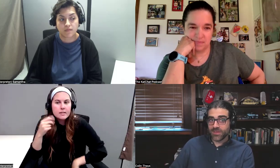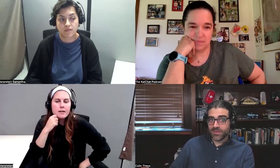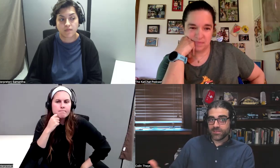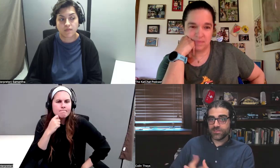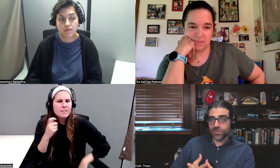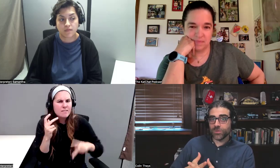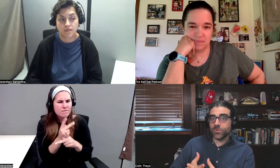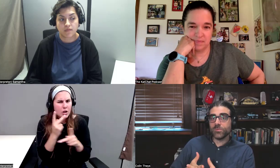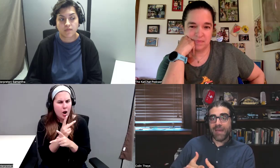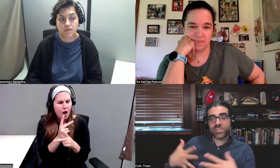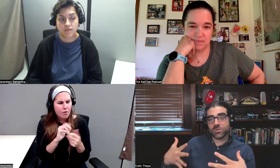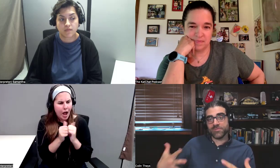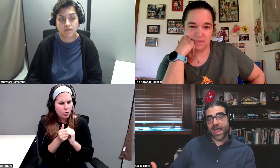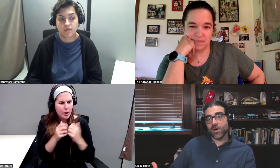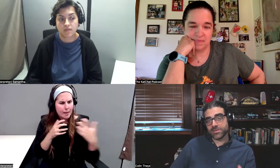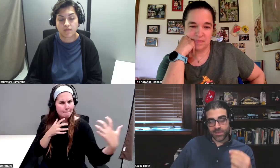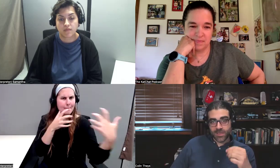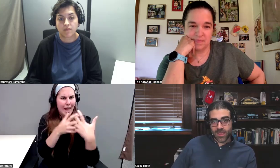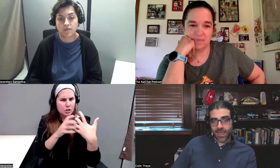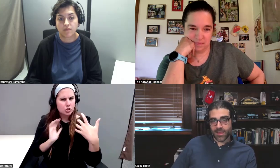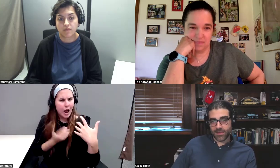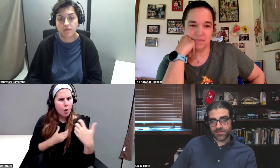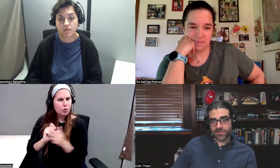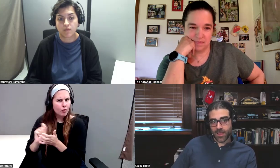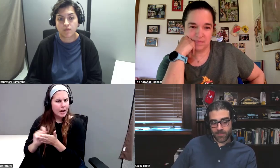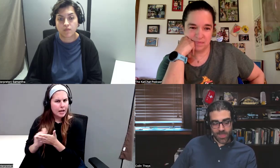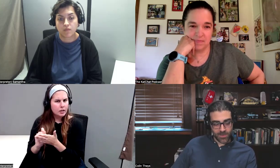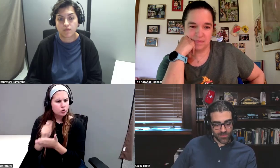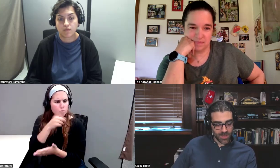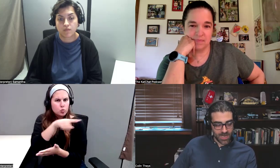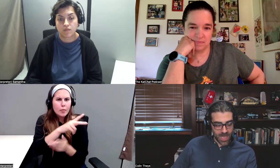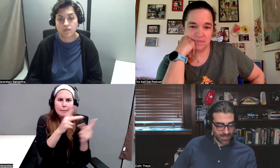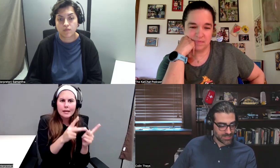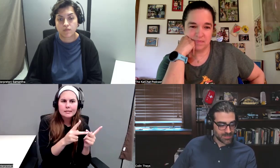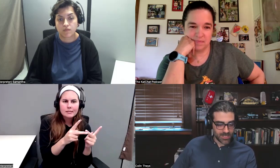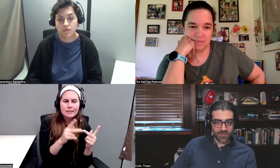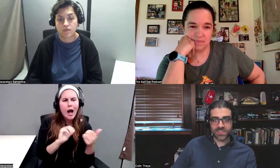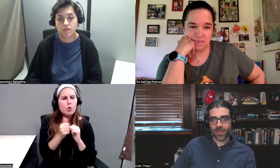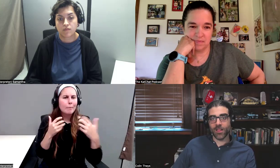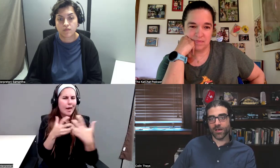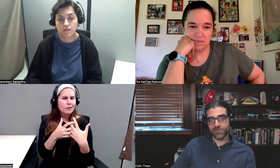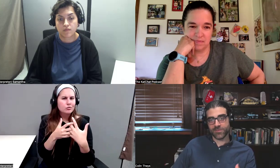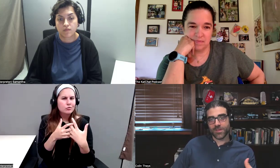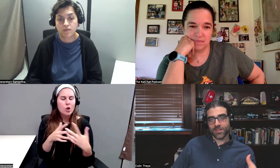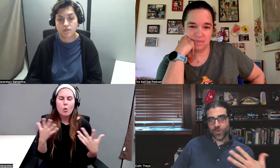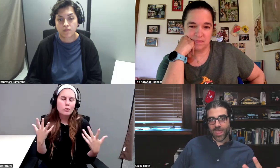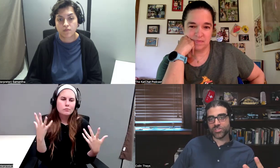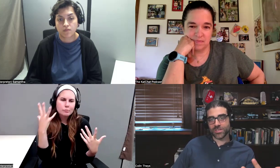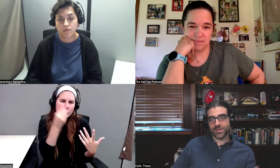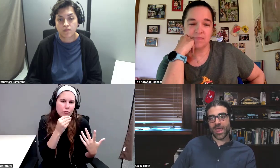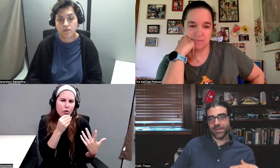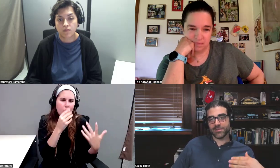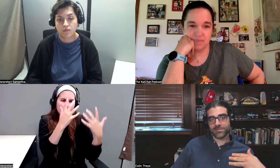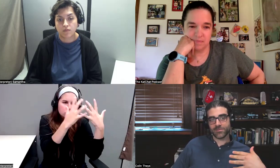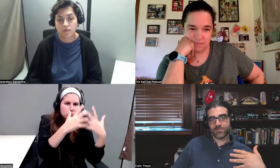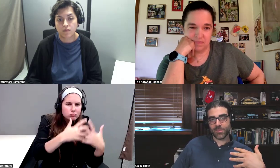script to match what we found. And it was a really nice dovetail of